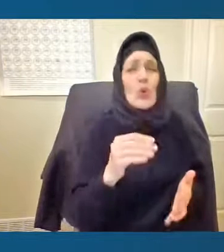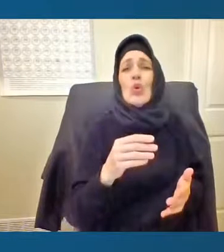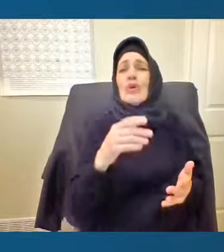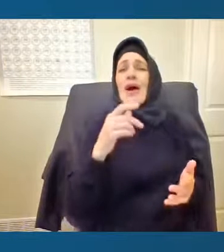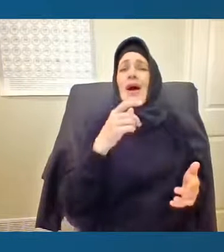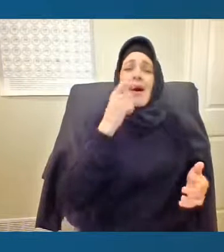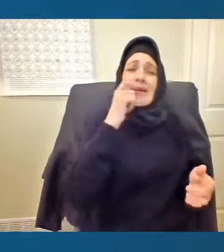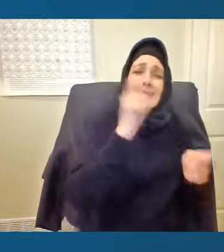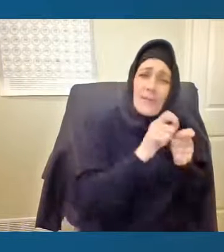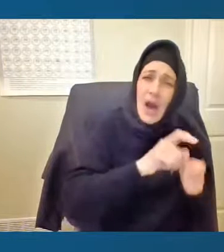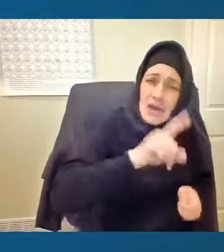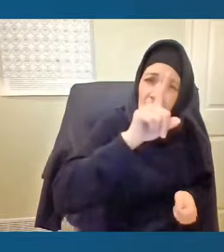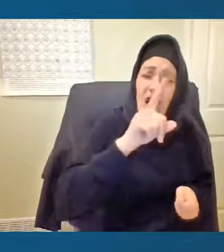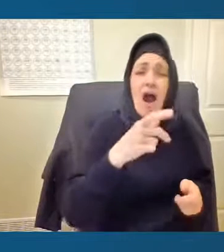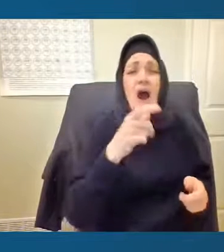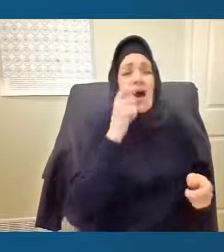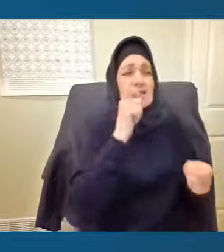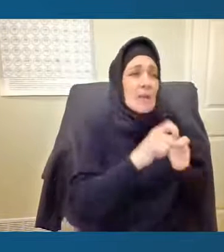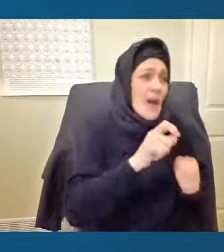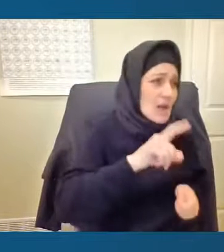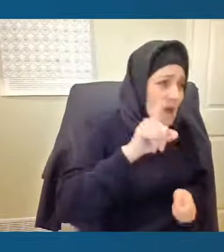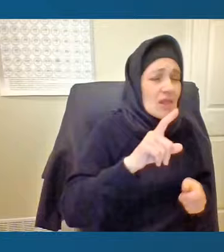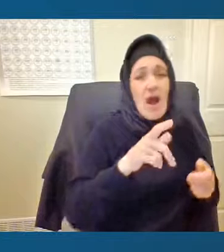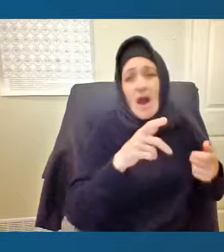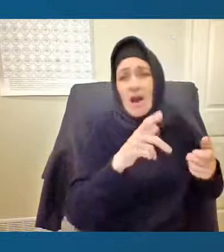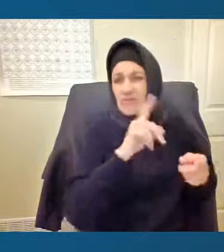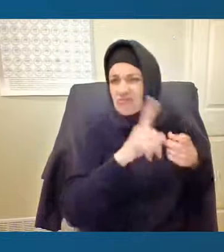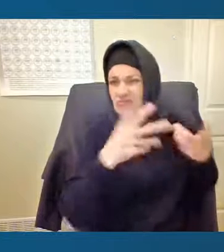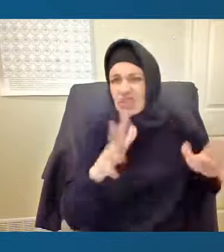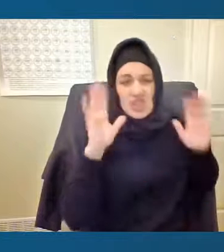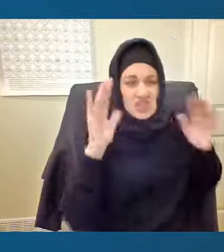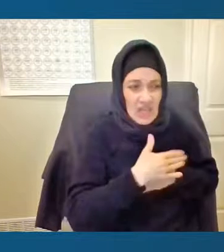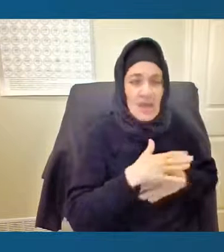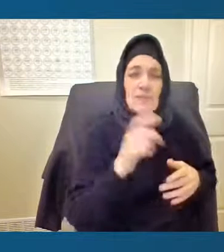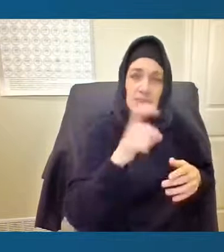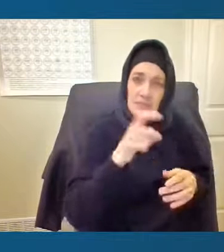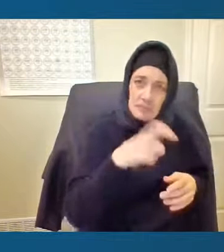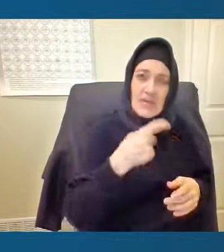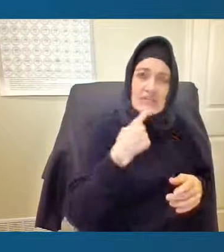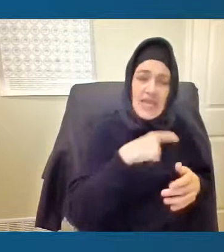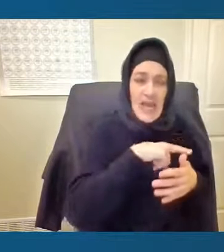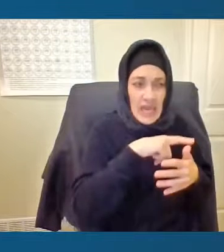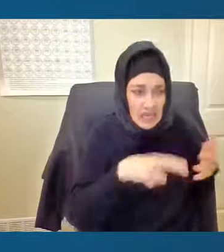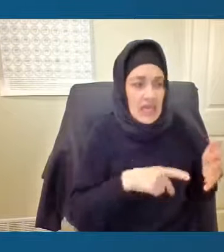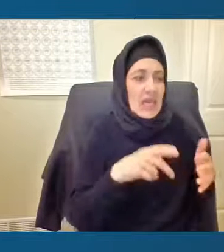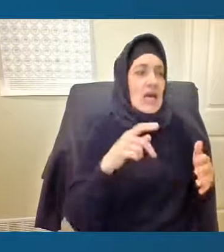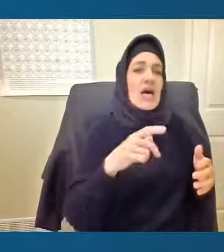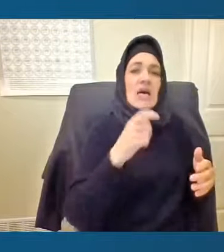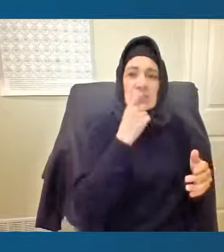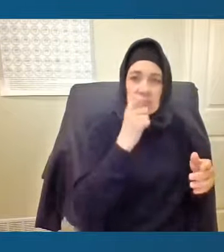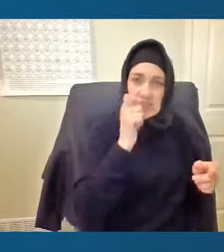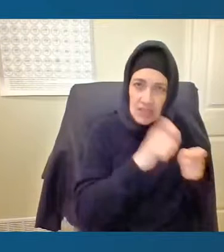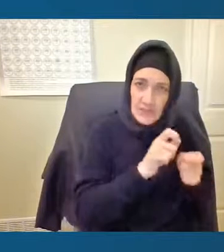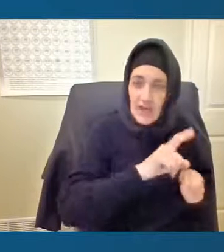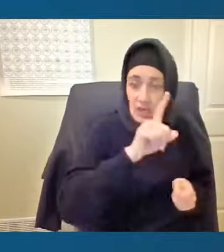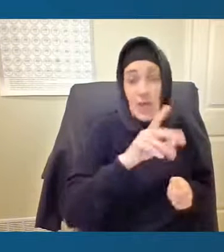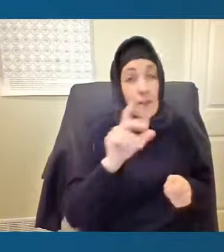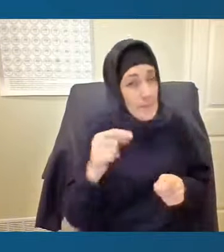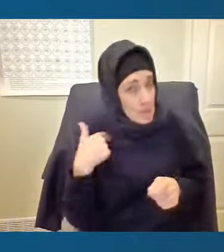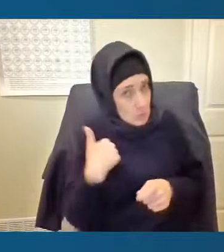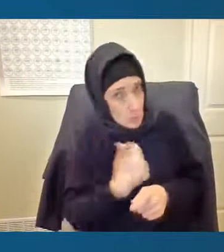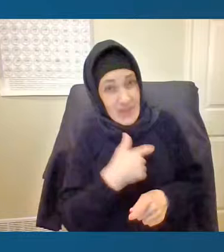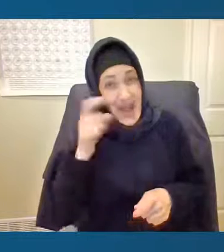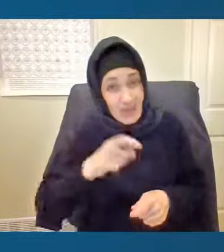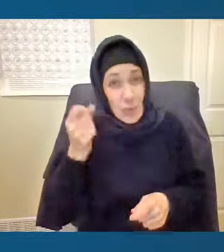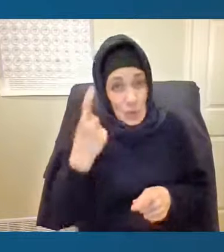after the salawats. We've learned all this, but we haven't understood how pivotal it actually is for your spiritual well-being and your spiritual